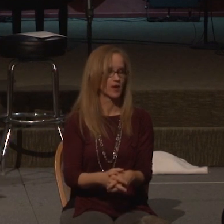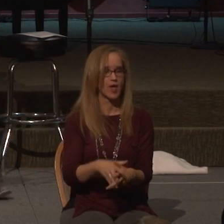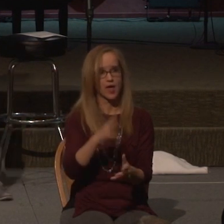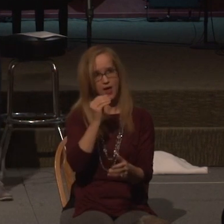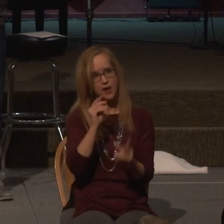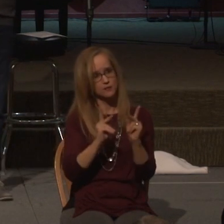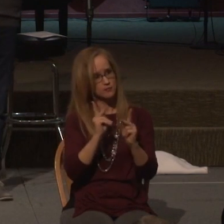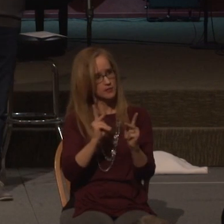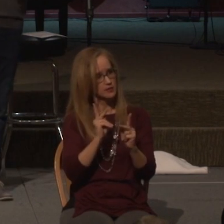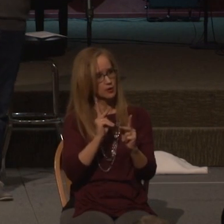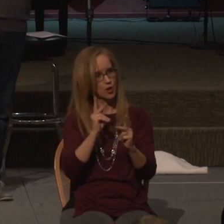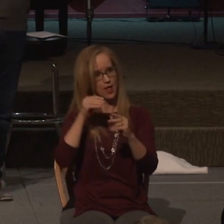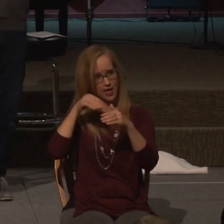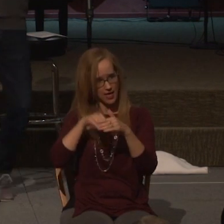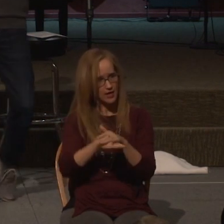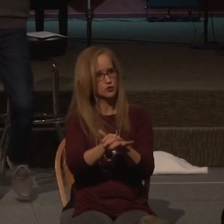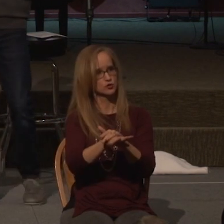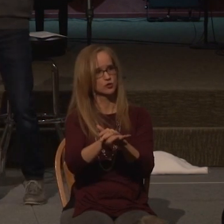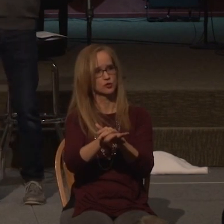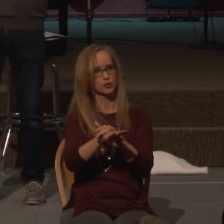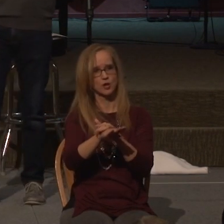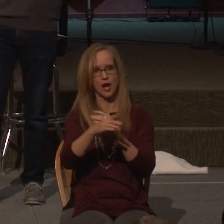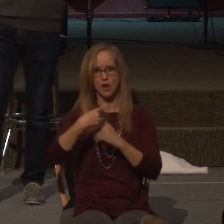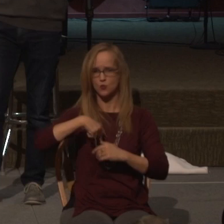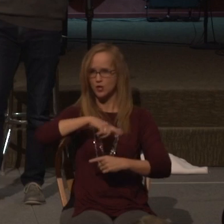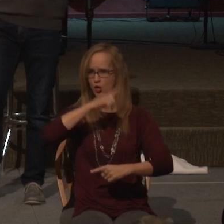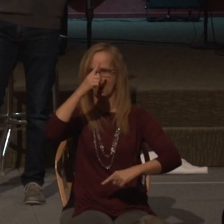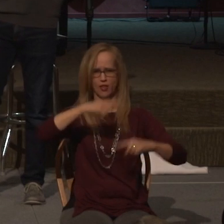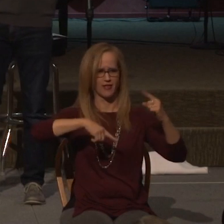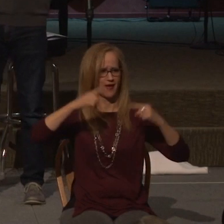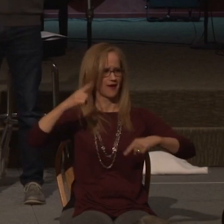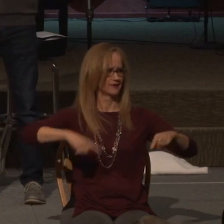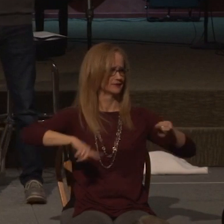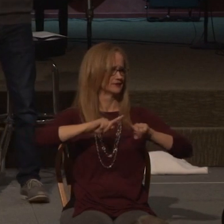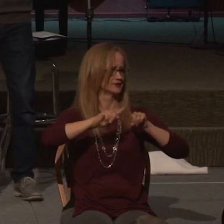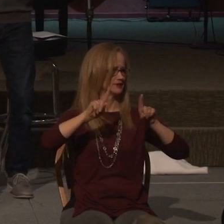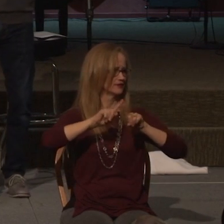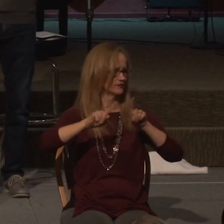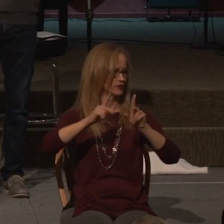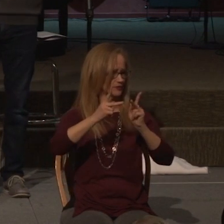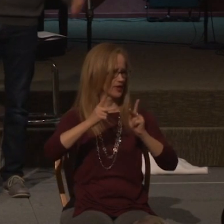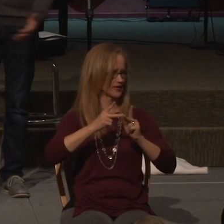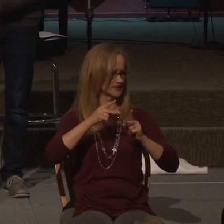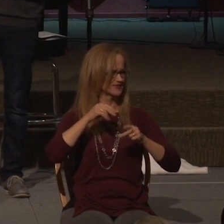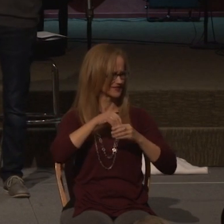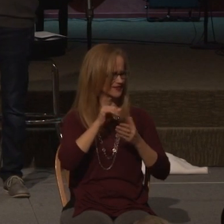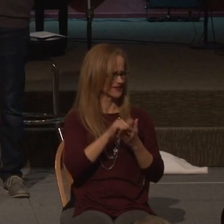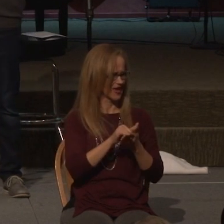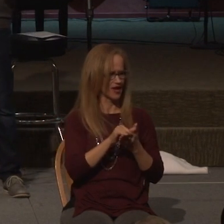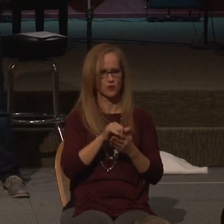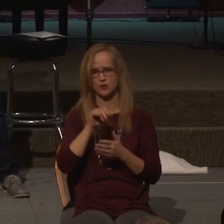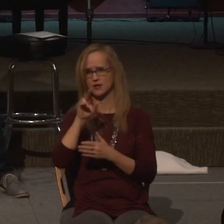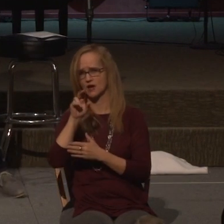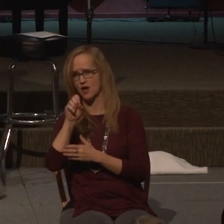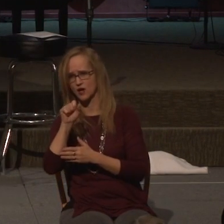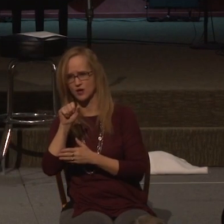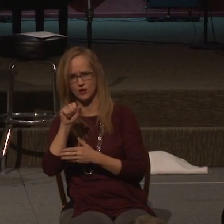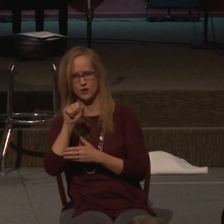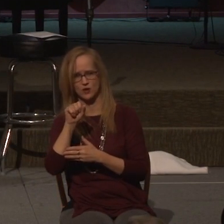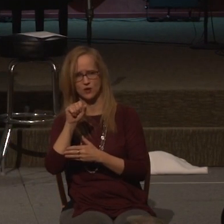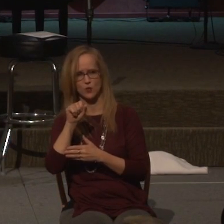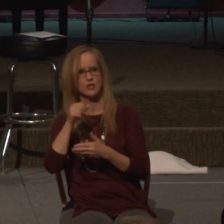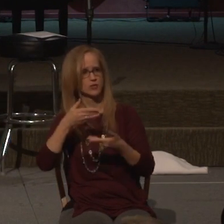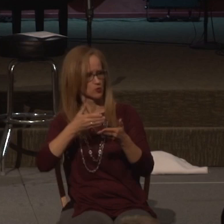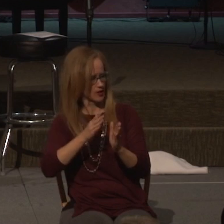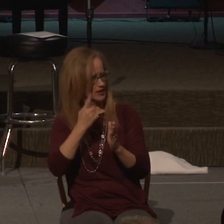And people enter, and we are all at different points in that. We have to continue to usher people and allow